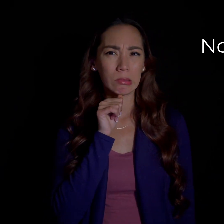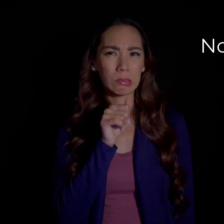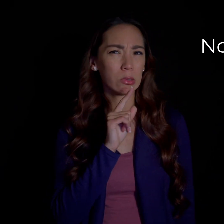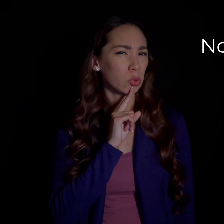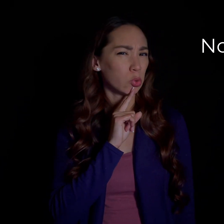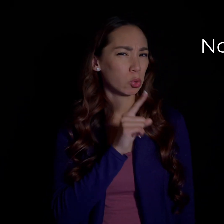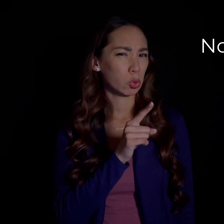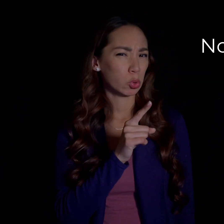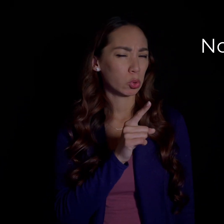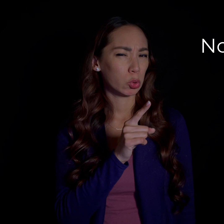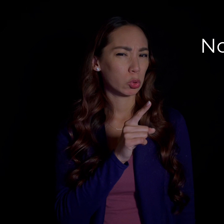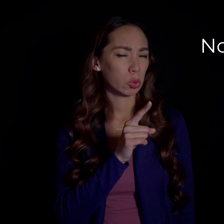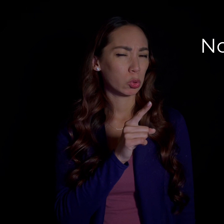Not sure.